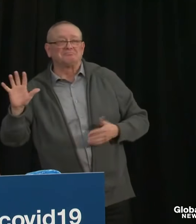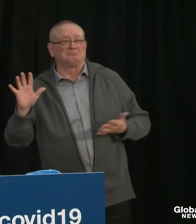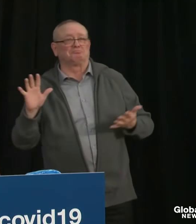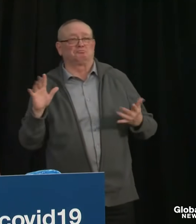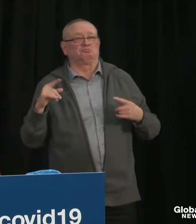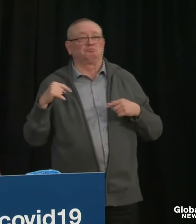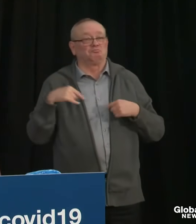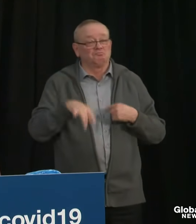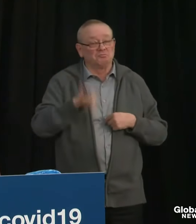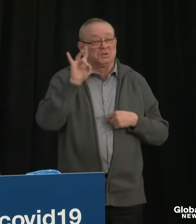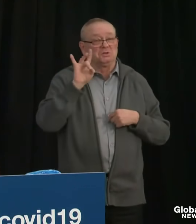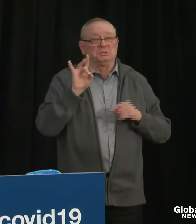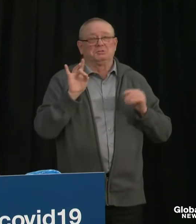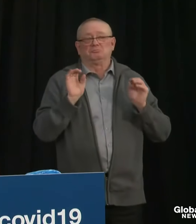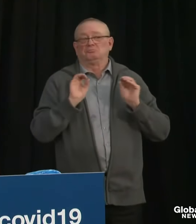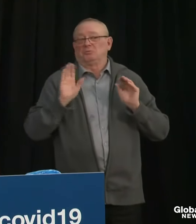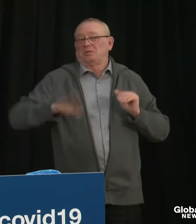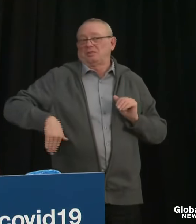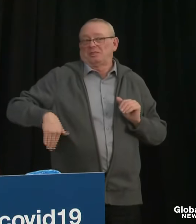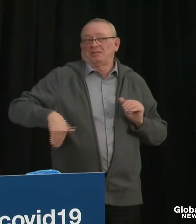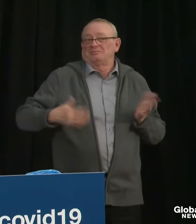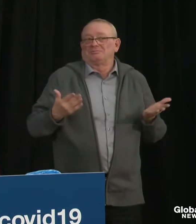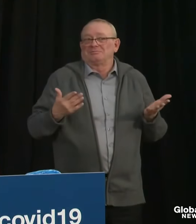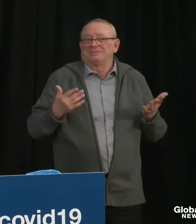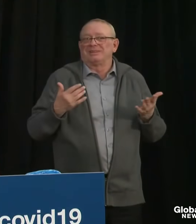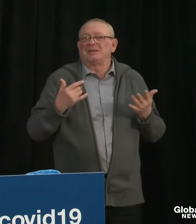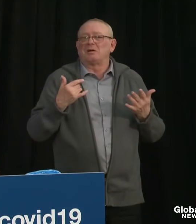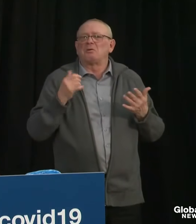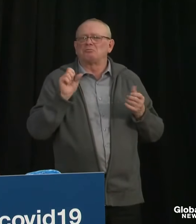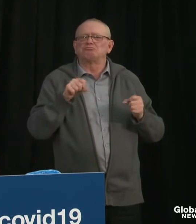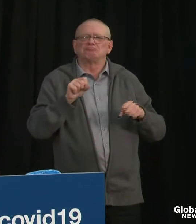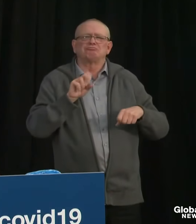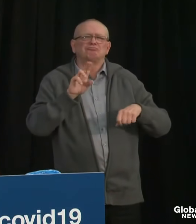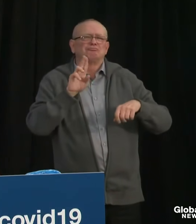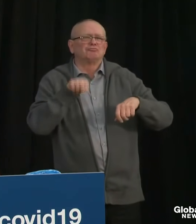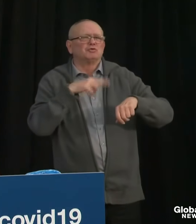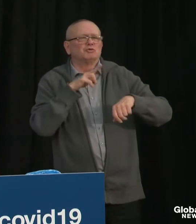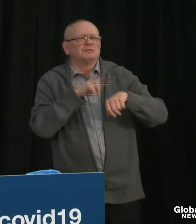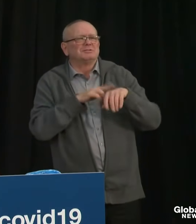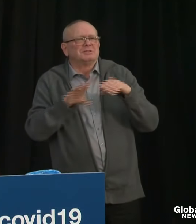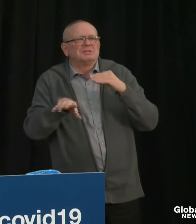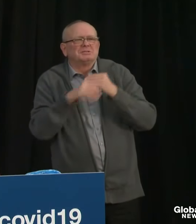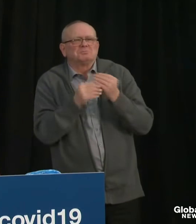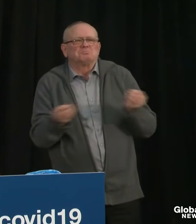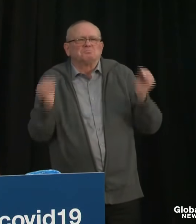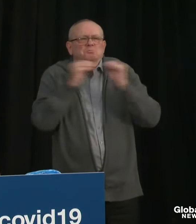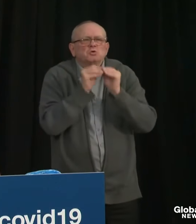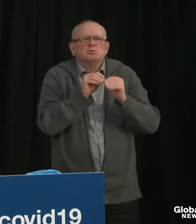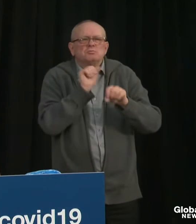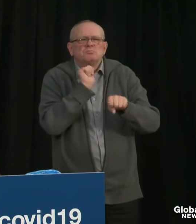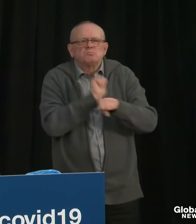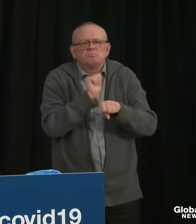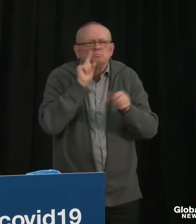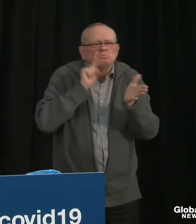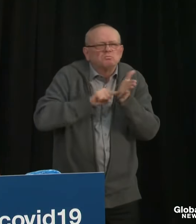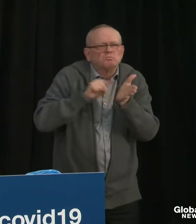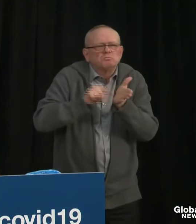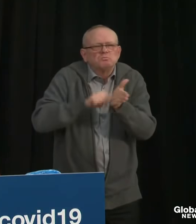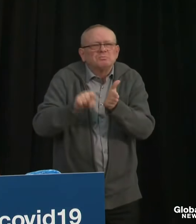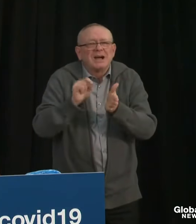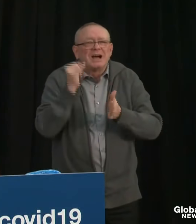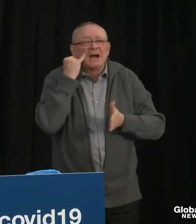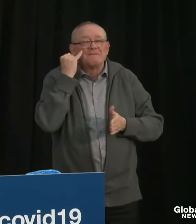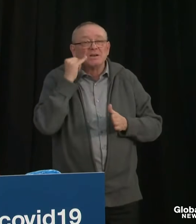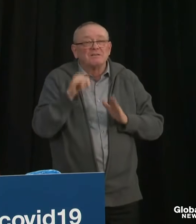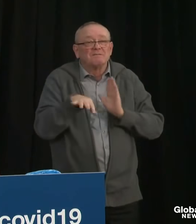work to assess samples to see if we can identify it. But at this point, again, there's no